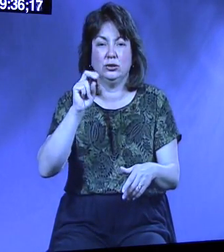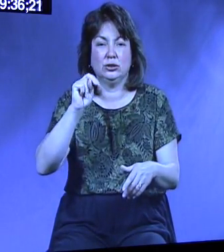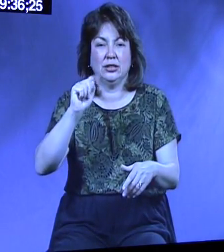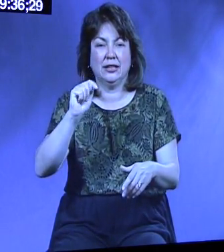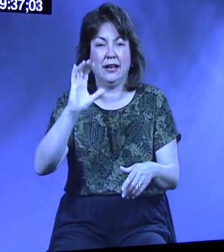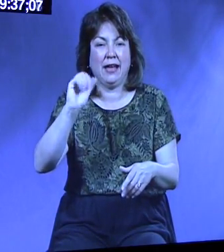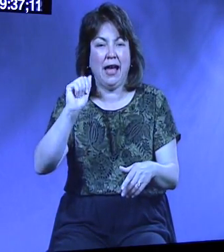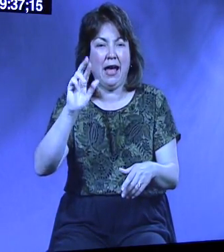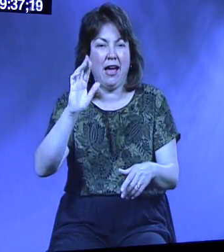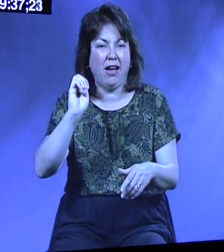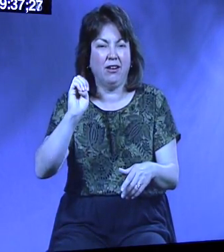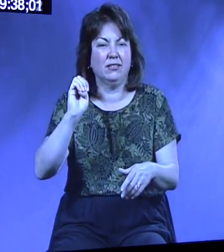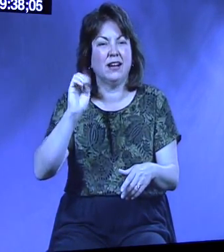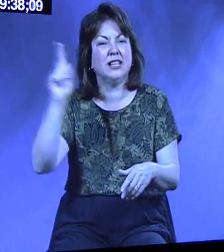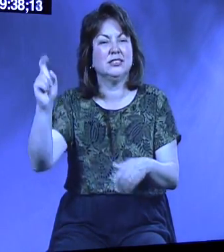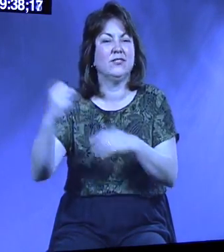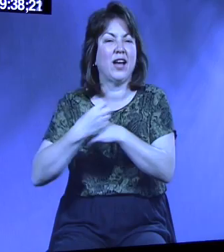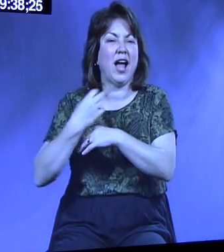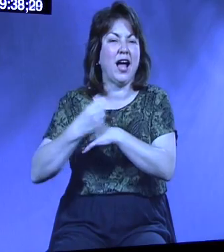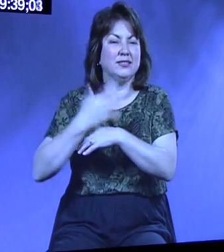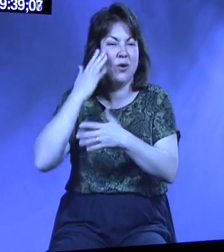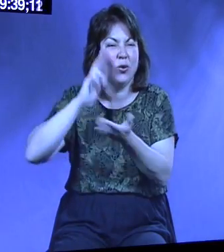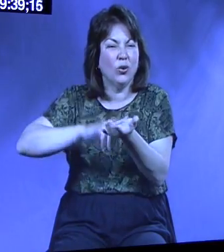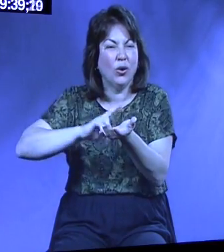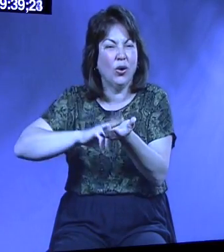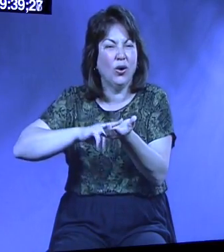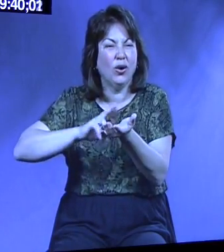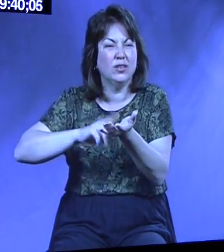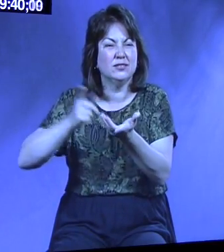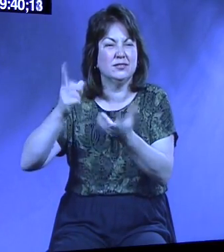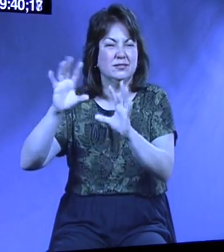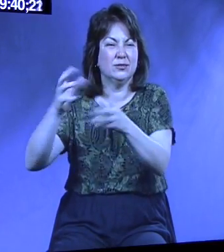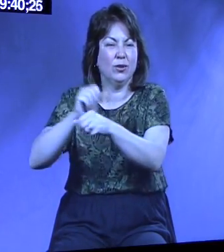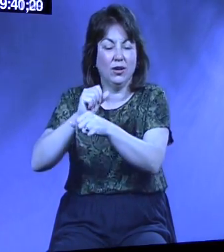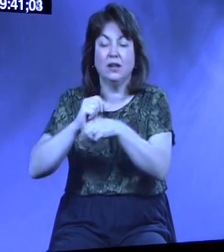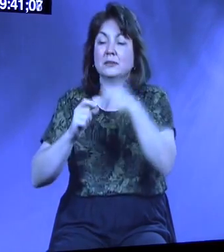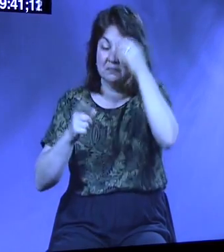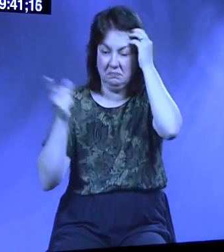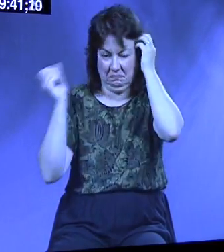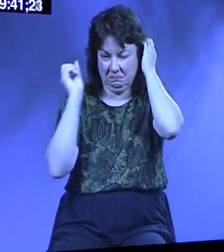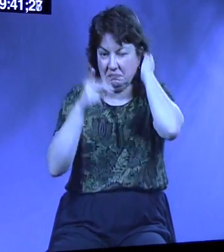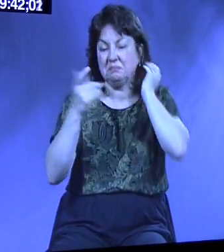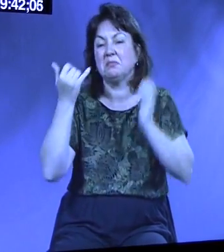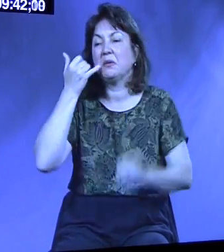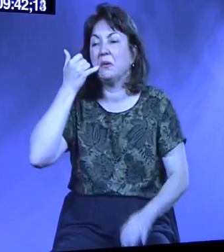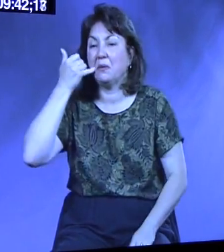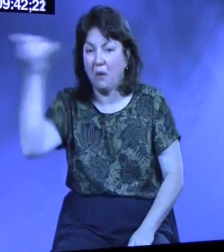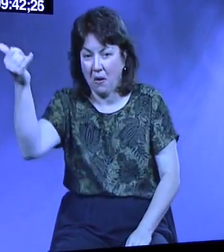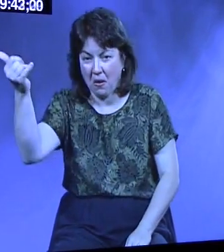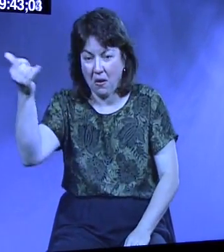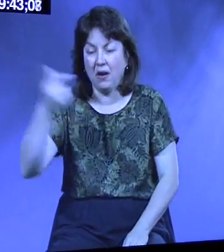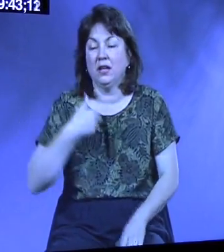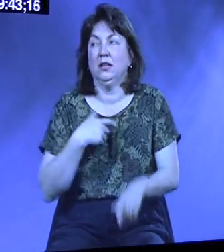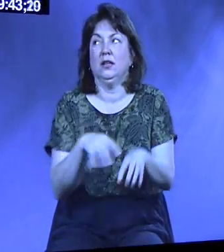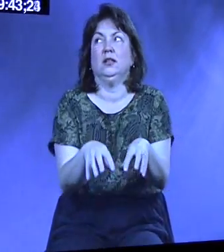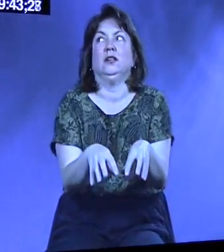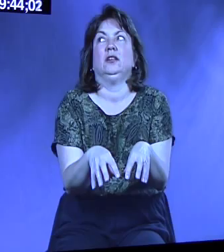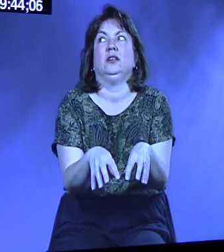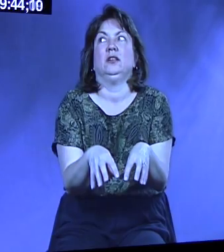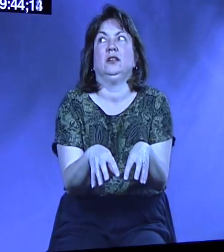And we decided the best idea was to call the urgent care and talk with one of the nurses. So my friend called,